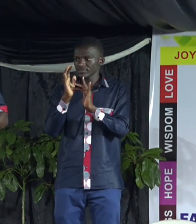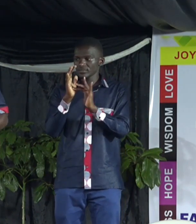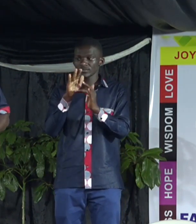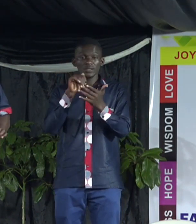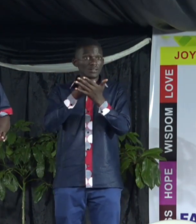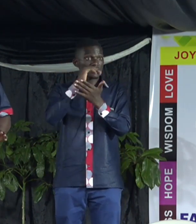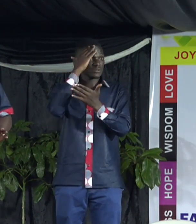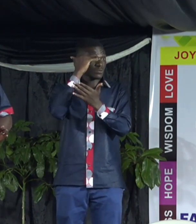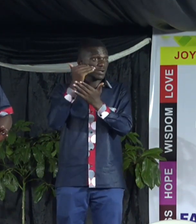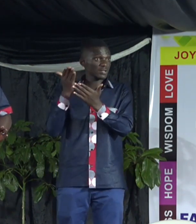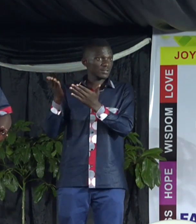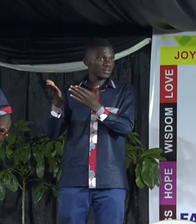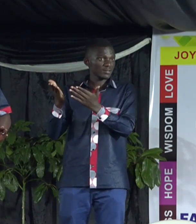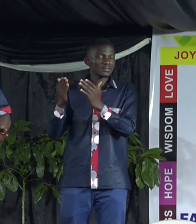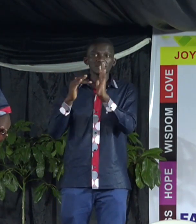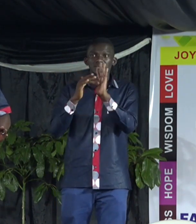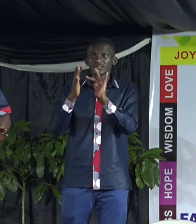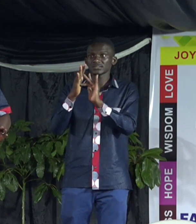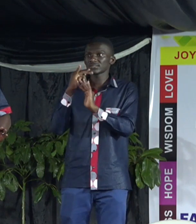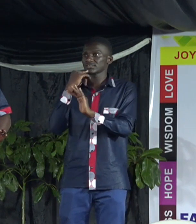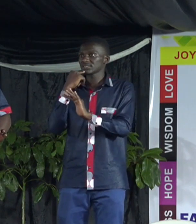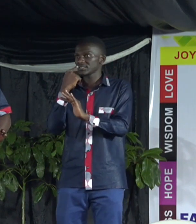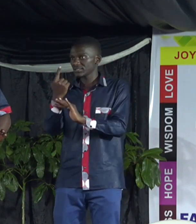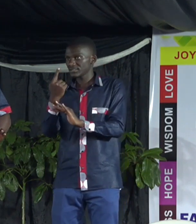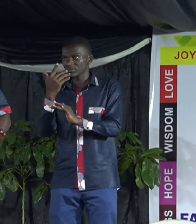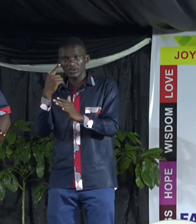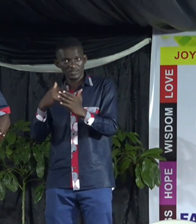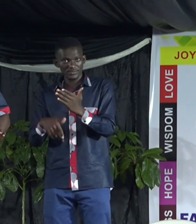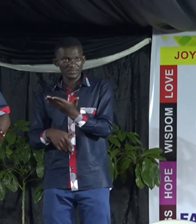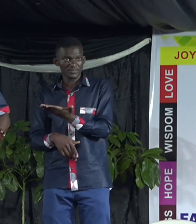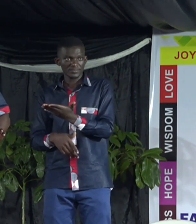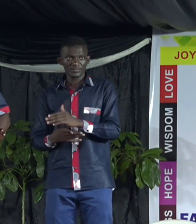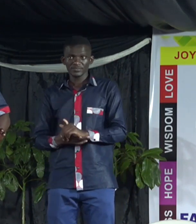Chobola bawano Yesu yagamba. That's why here Jesus said,